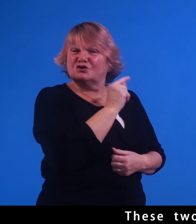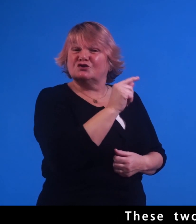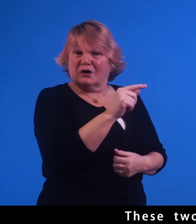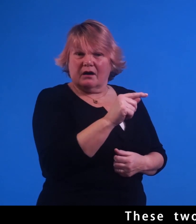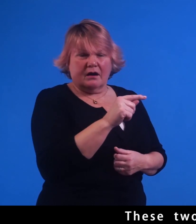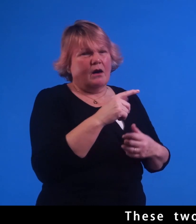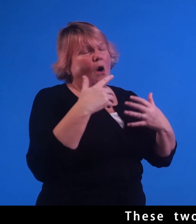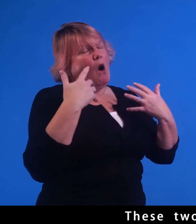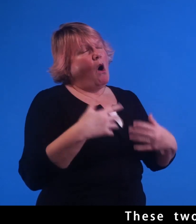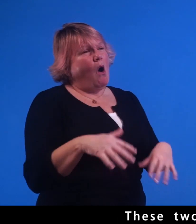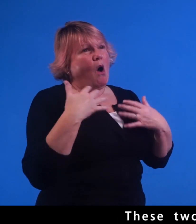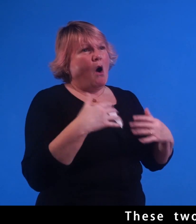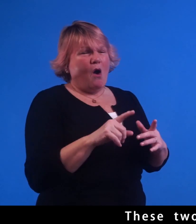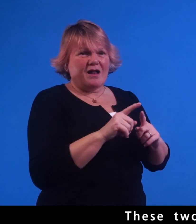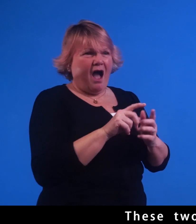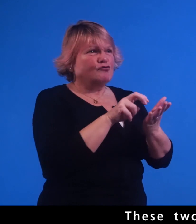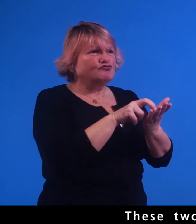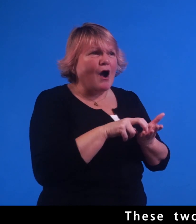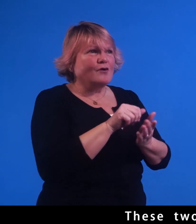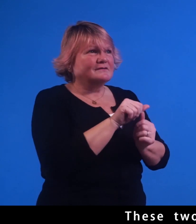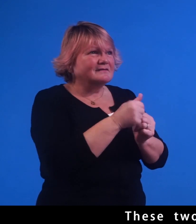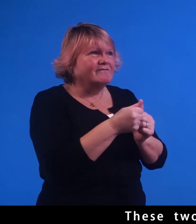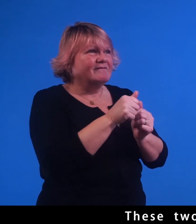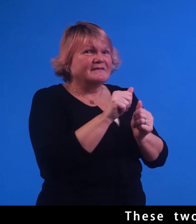images show an extraordinary record of its construction.